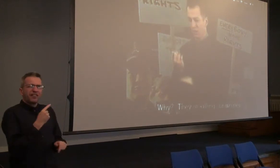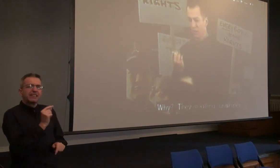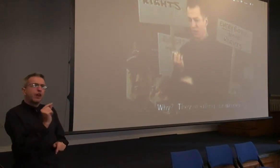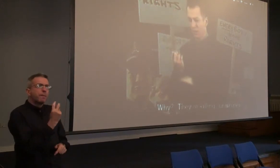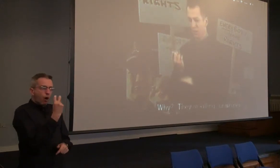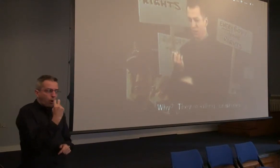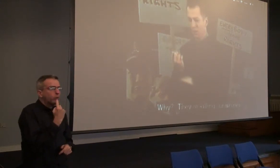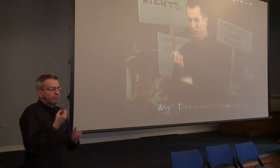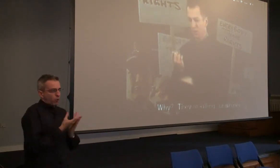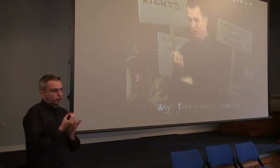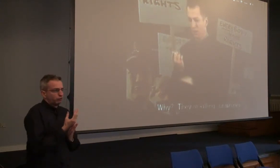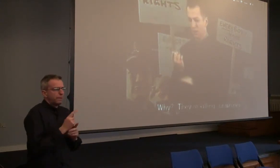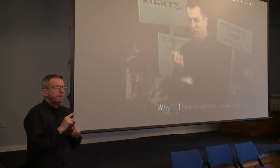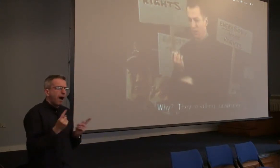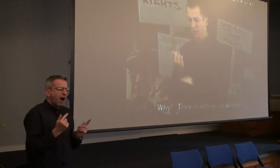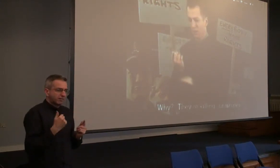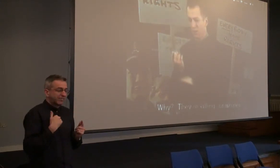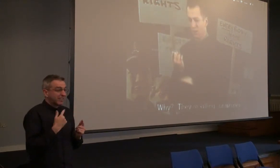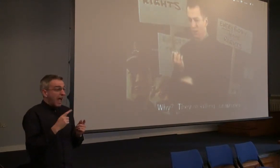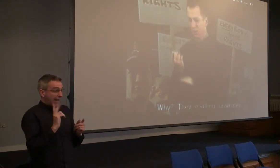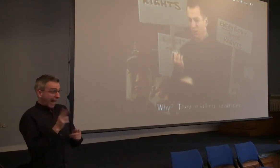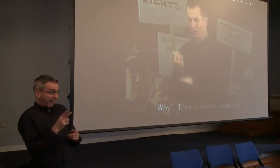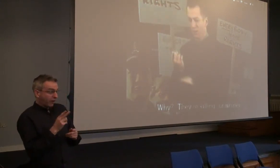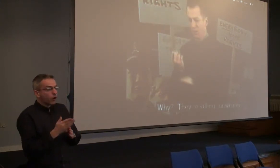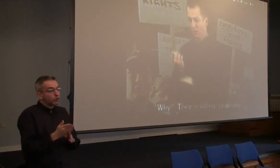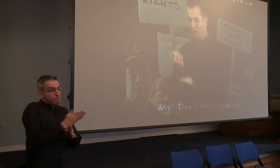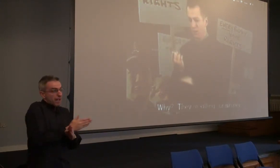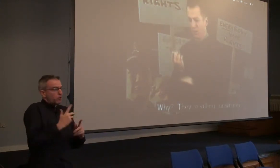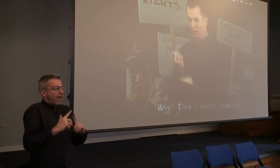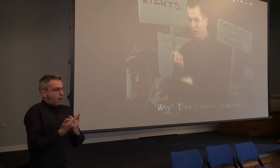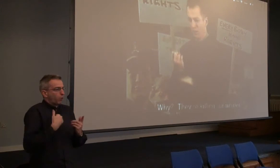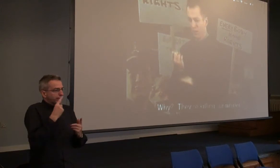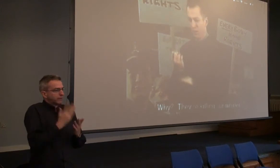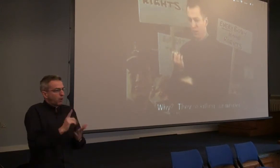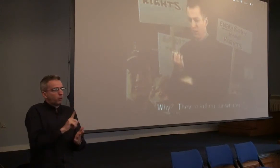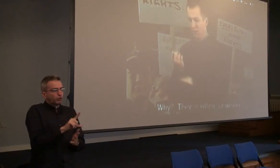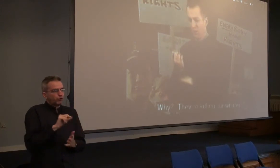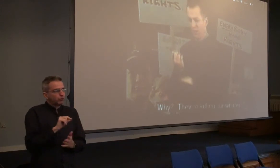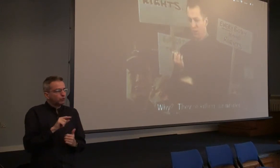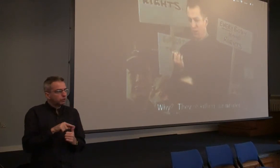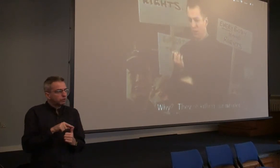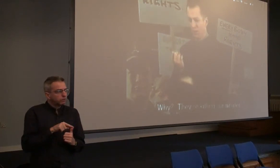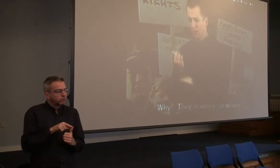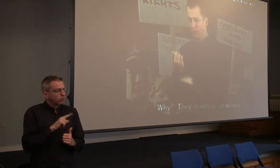old actually, a little bit old now. But we felt, again, it goes back to what we had that was